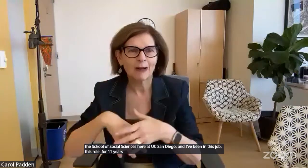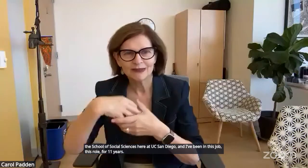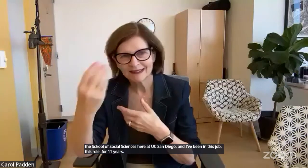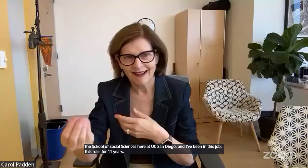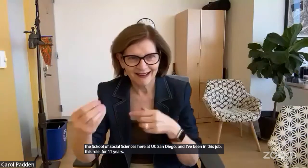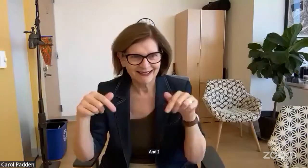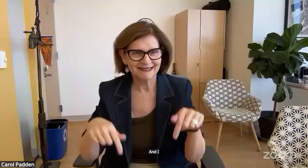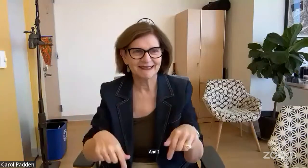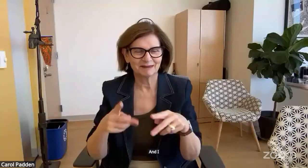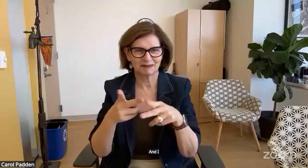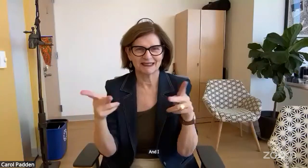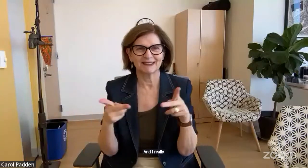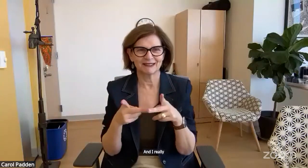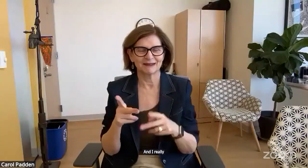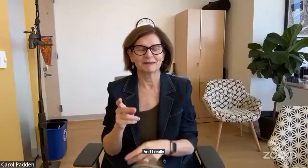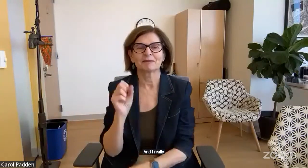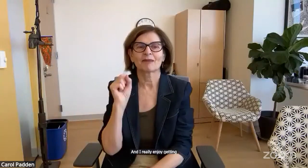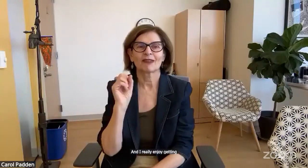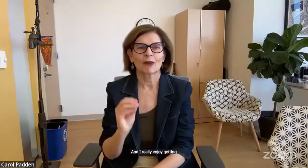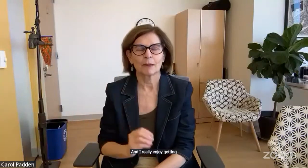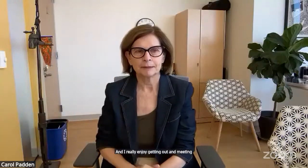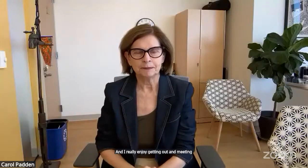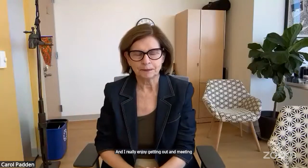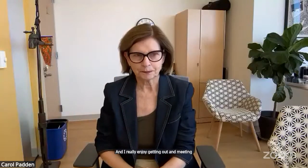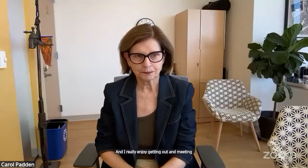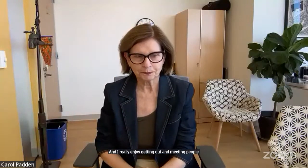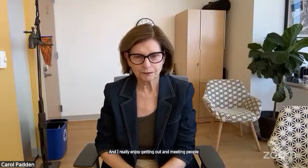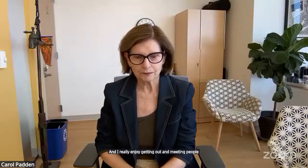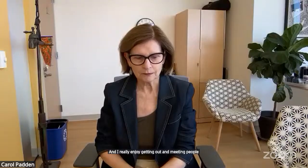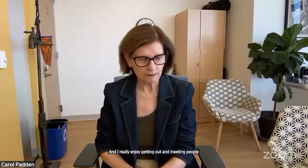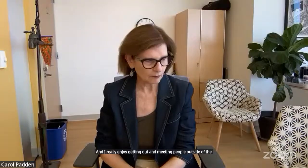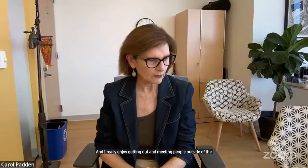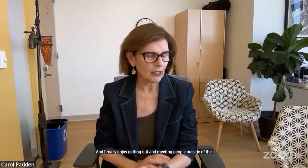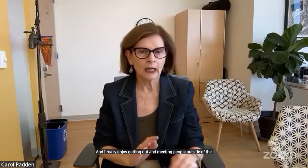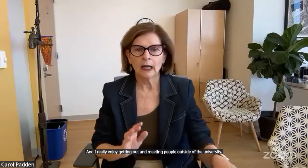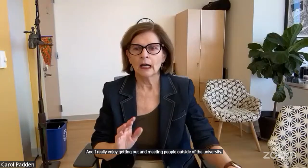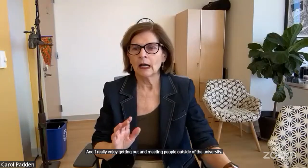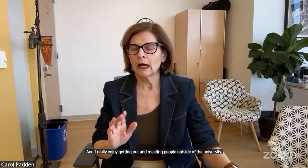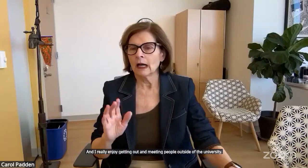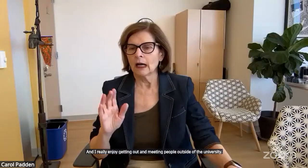I really enjoy getting out and meeting people outside of the university. So